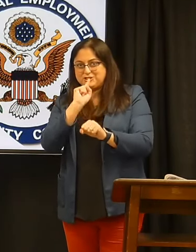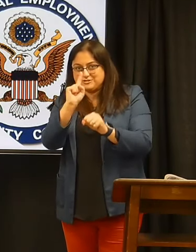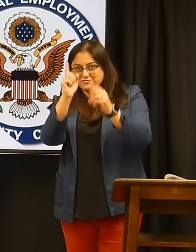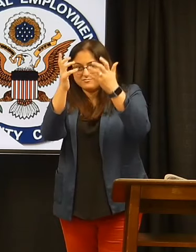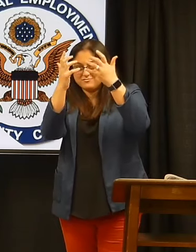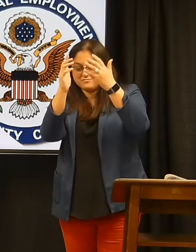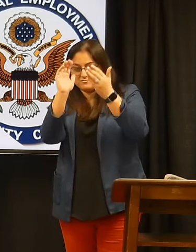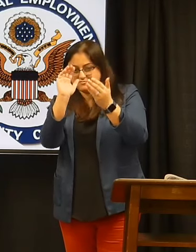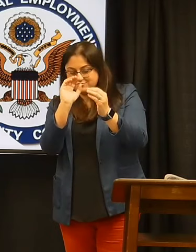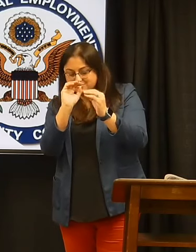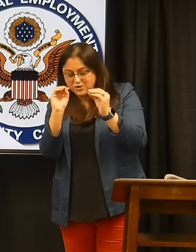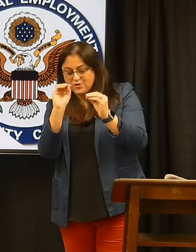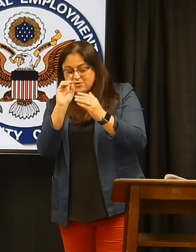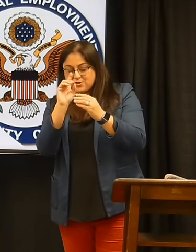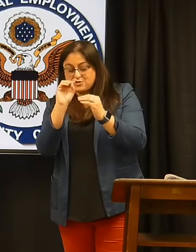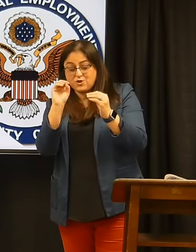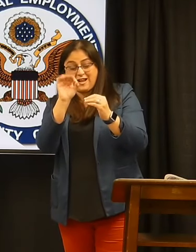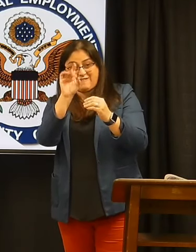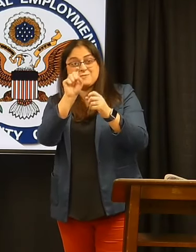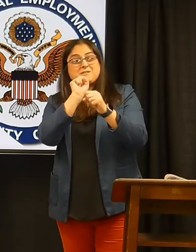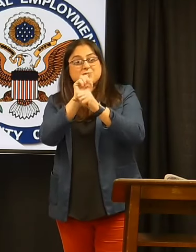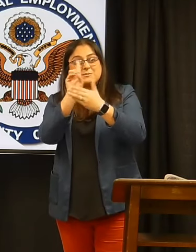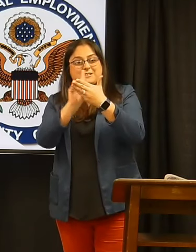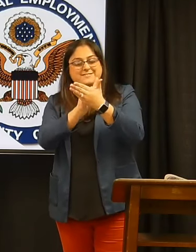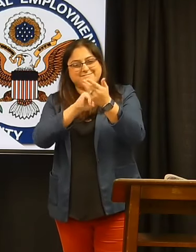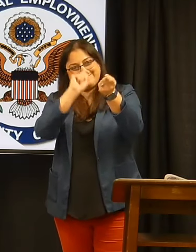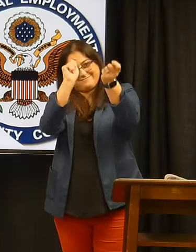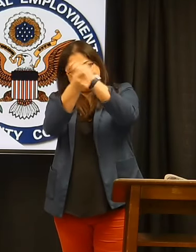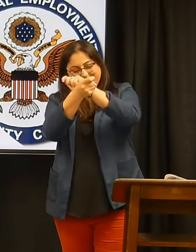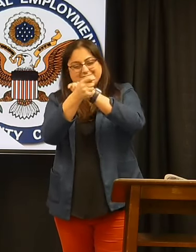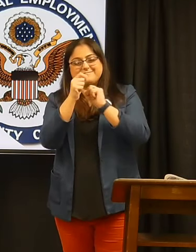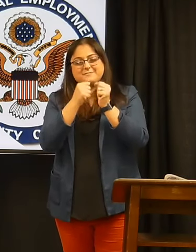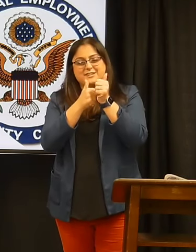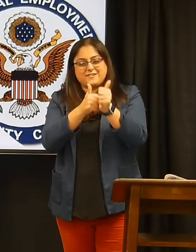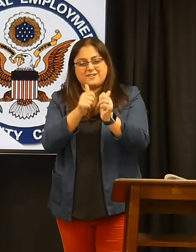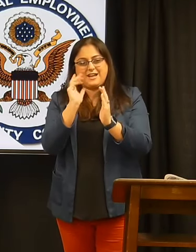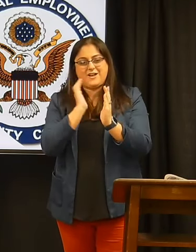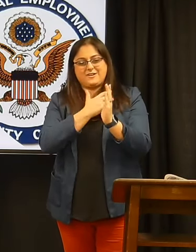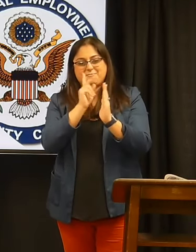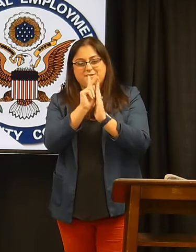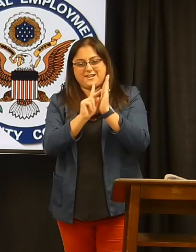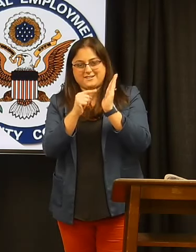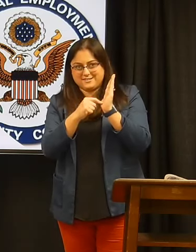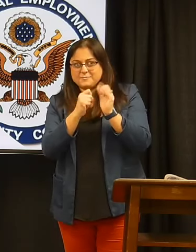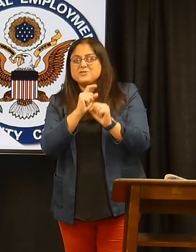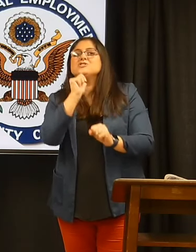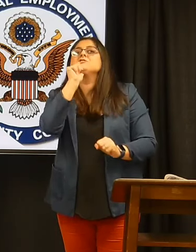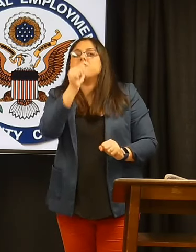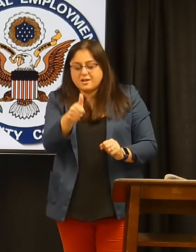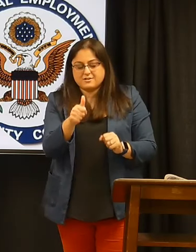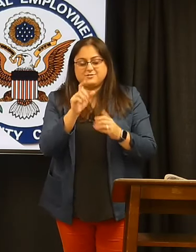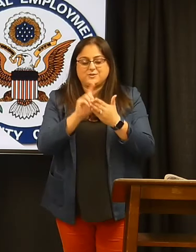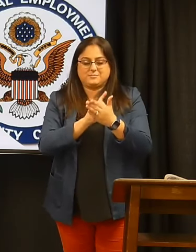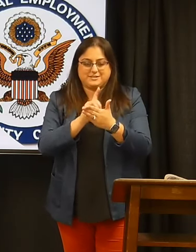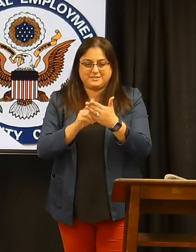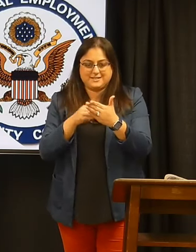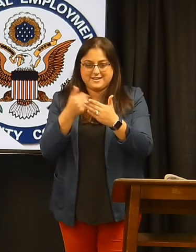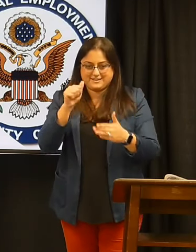My job is to ideally, if there is discrimination, to be able to change that company's, whatever's happening in that company